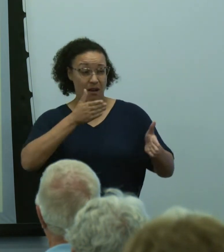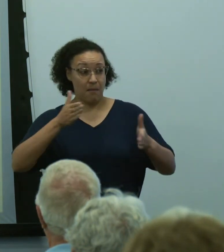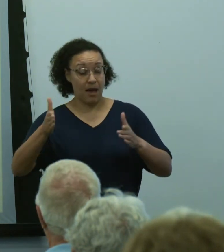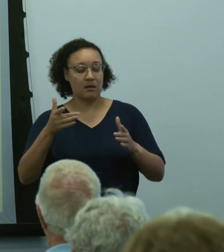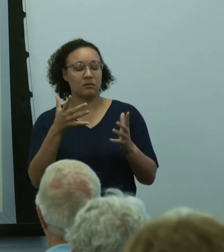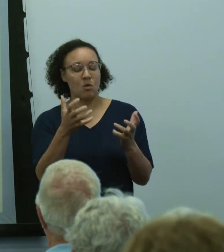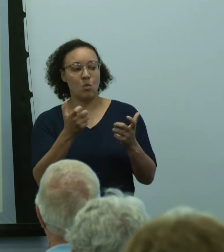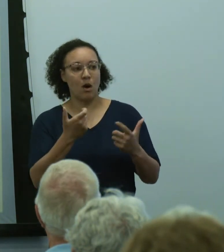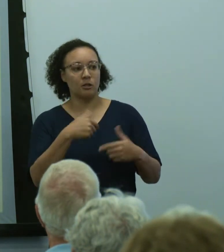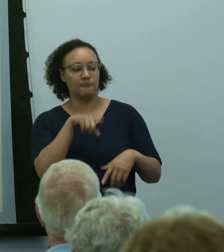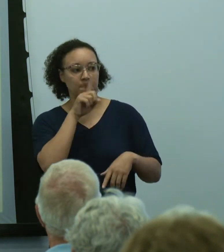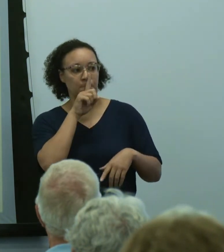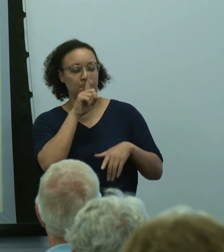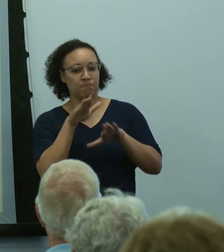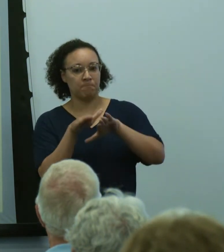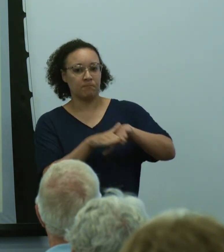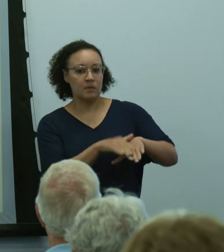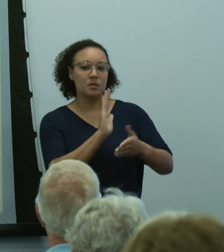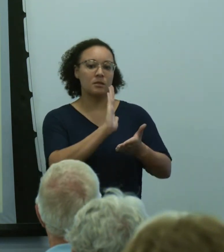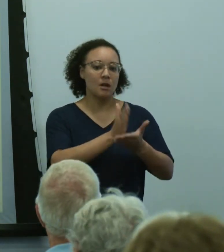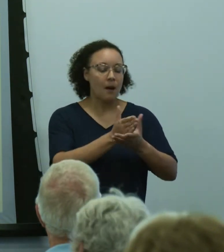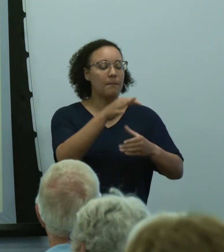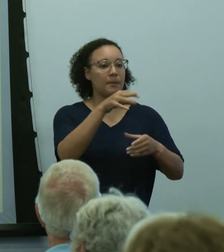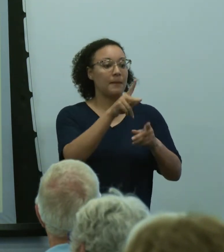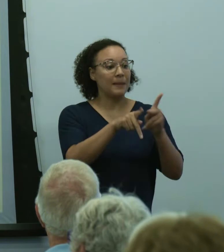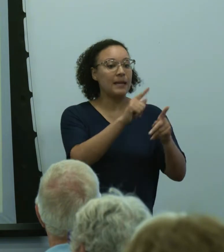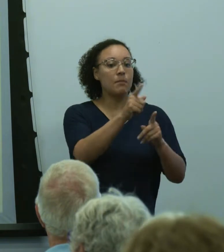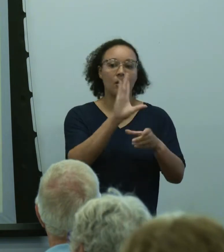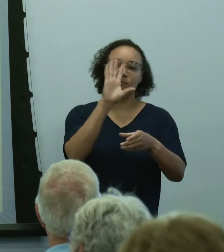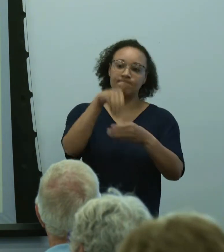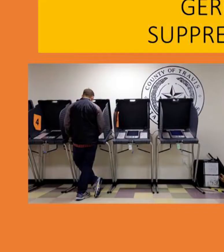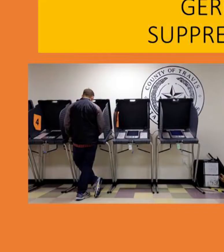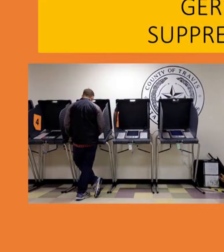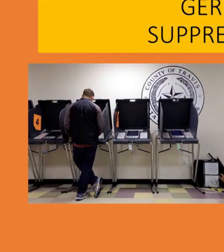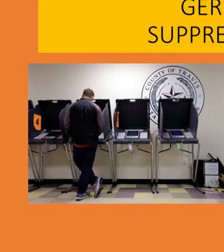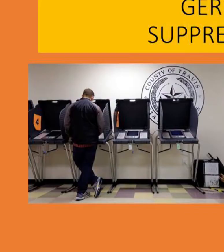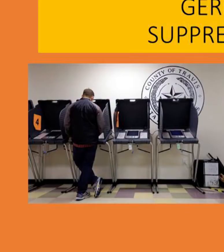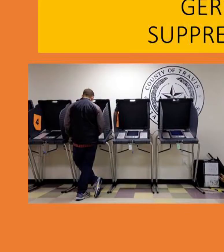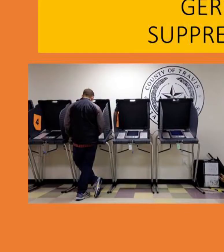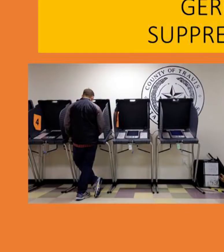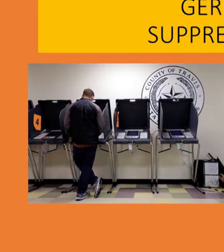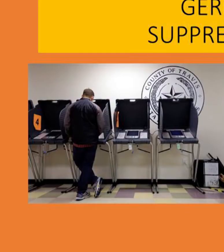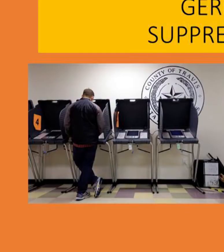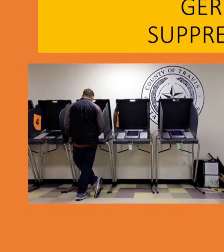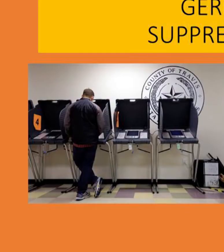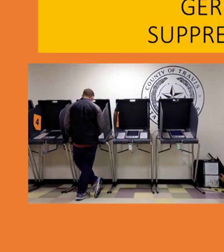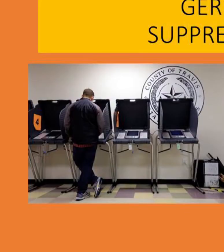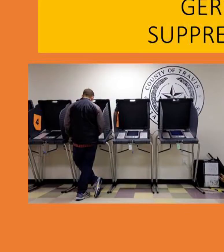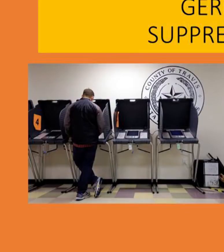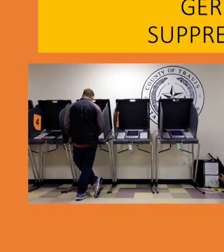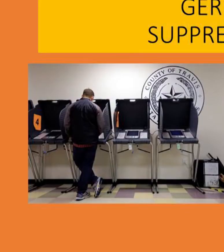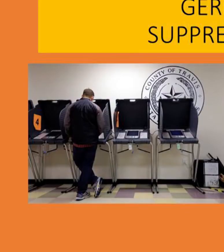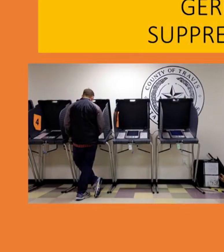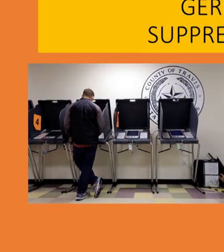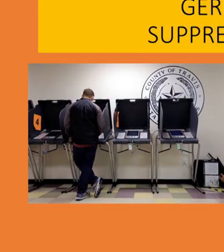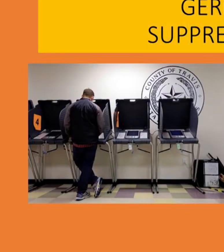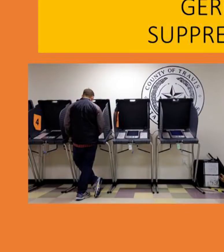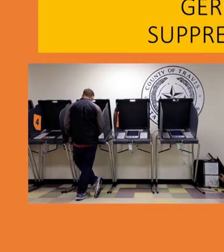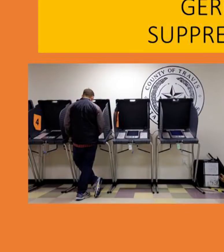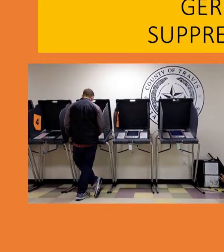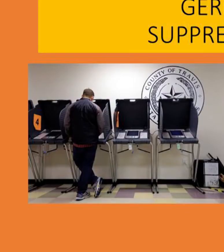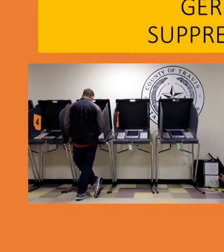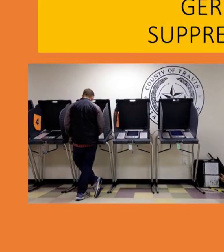the voters from voting. But when it comes to gerrymandering, I